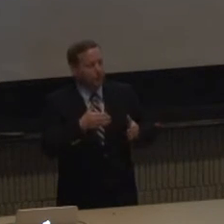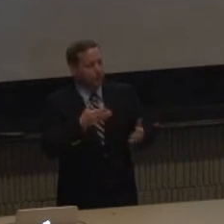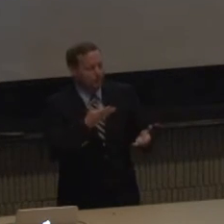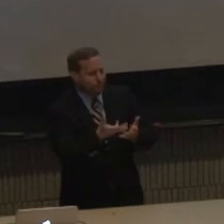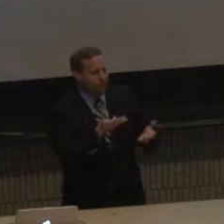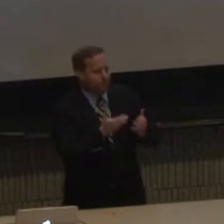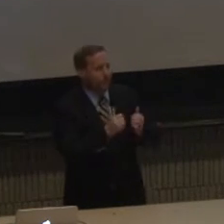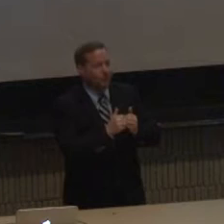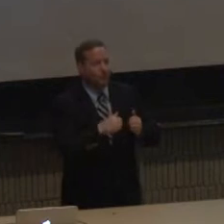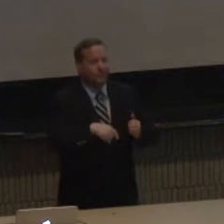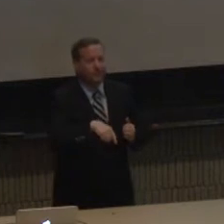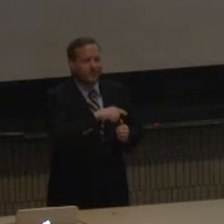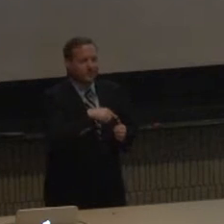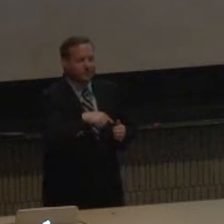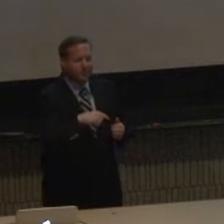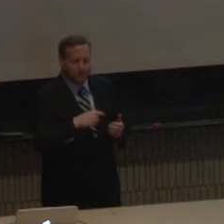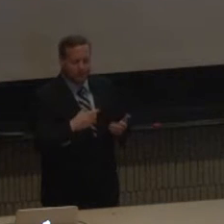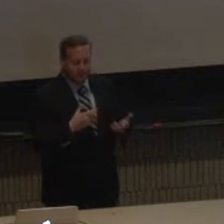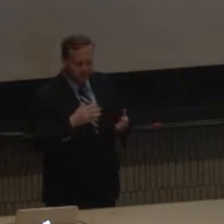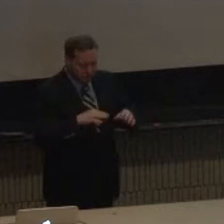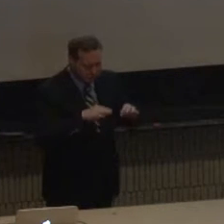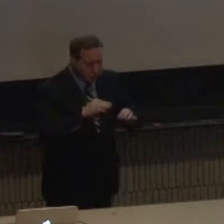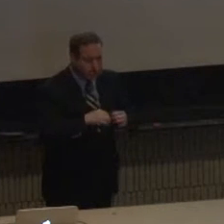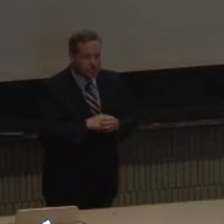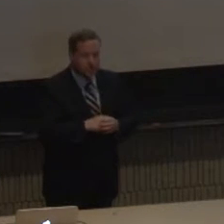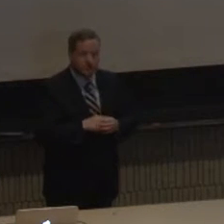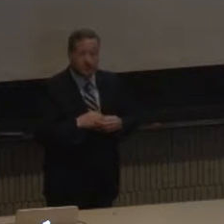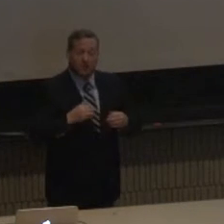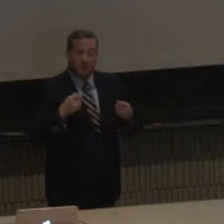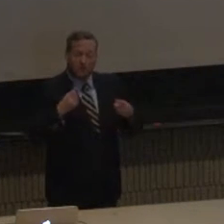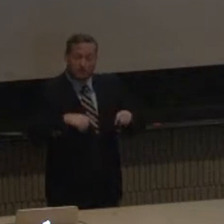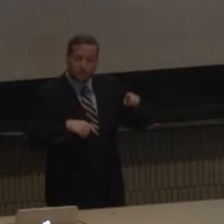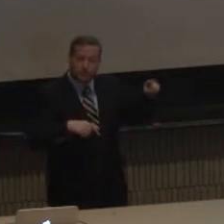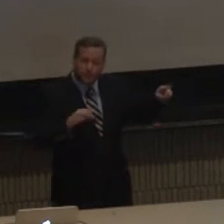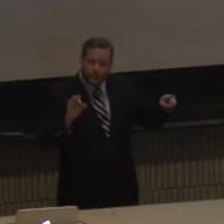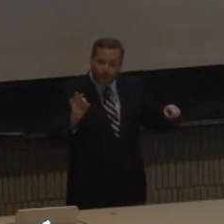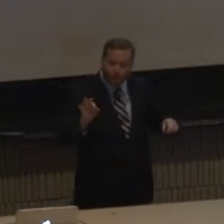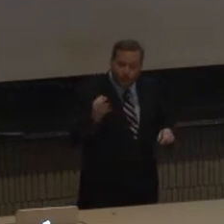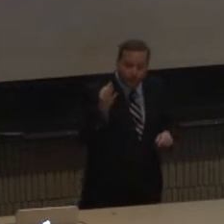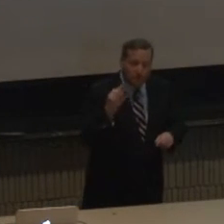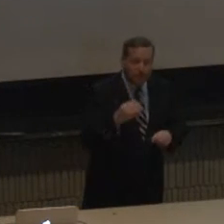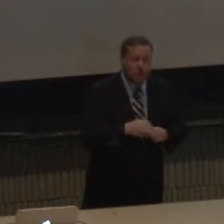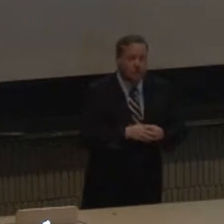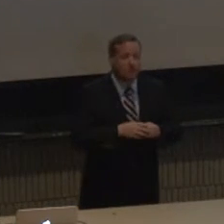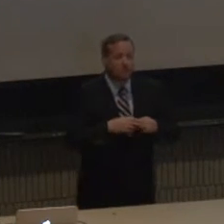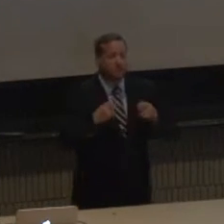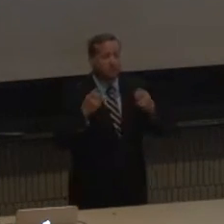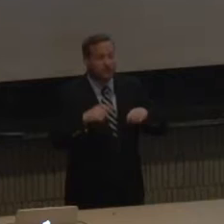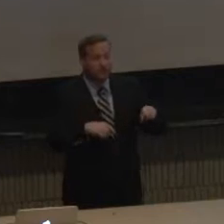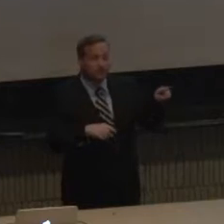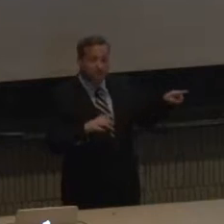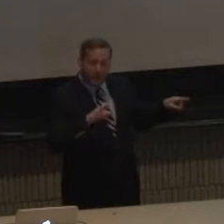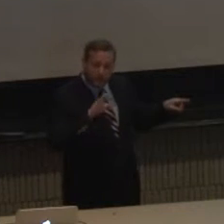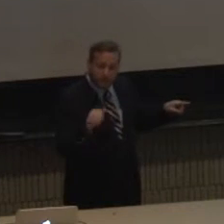to pantomime things, draw things out. So they really had no power to advocate for themselves.